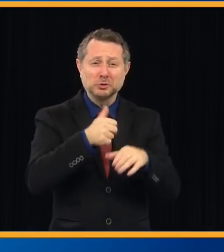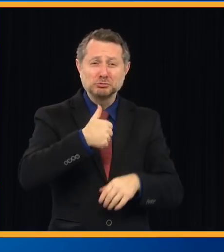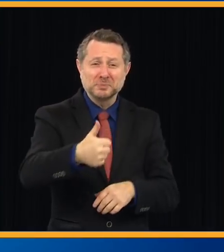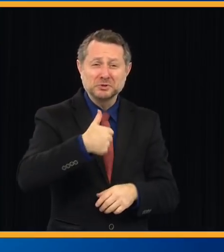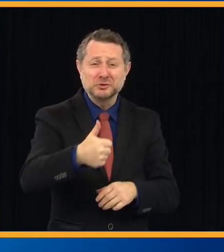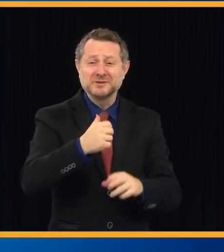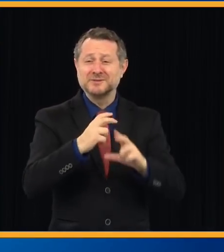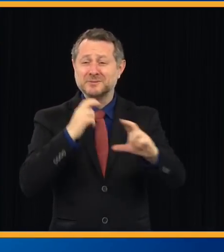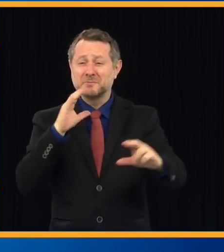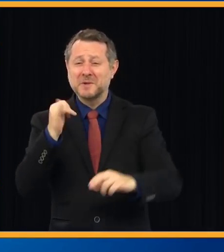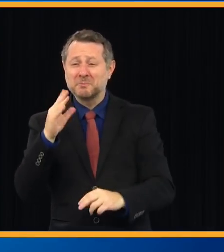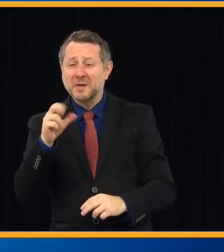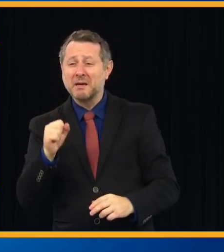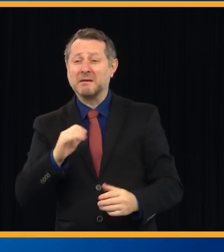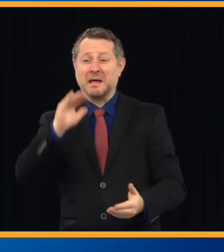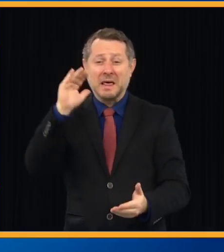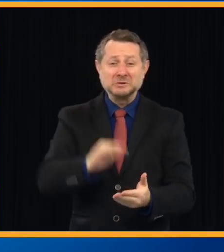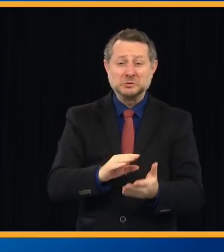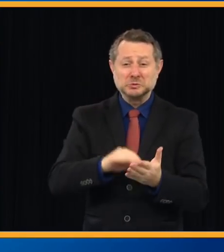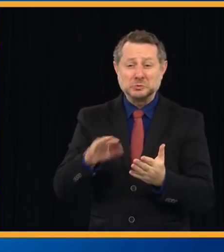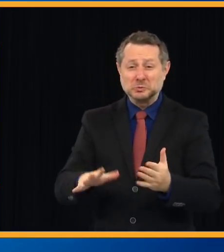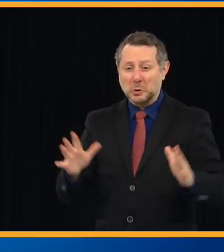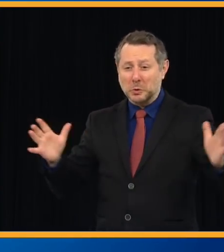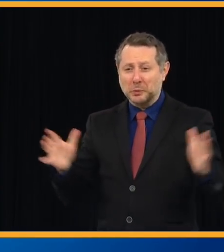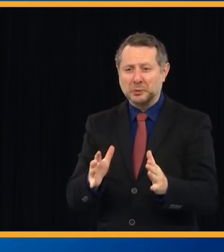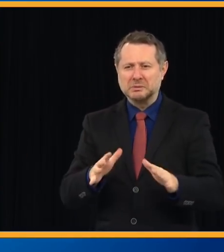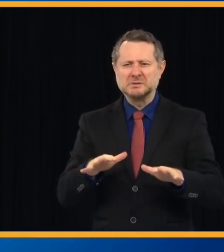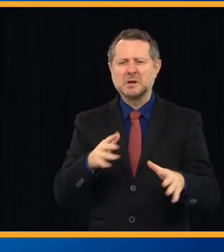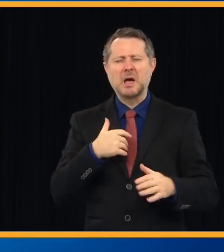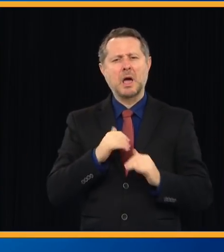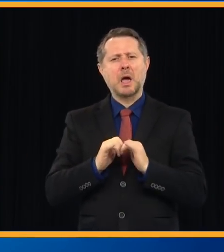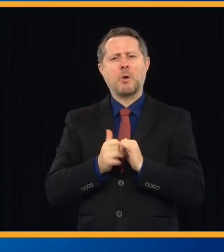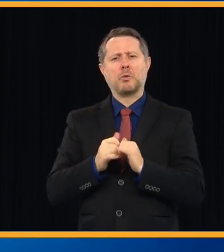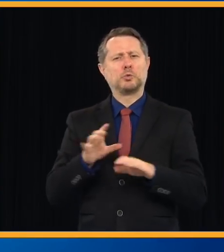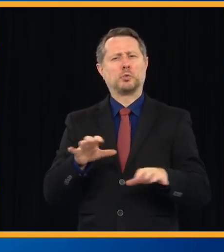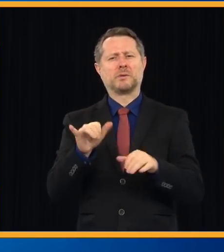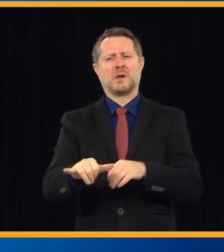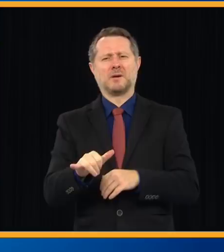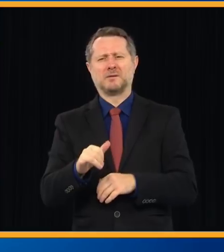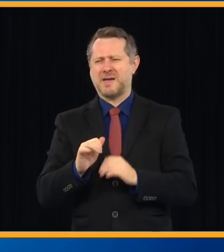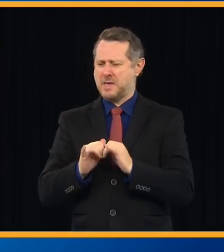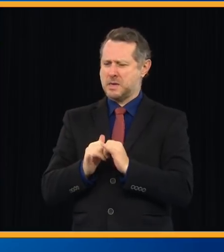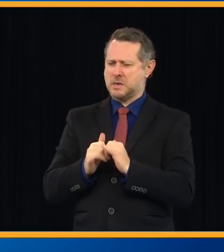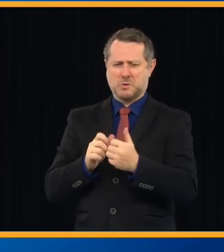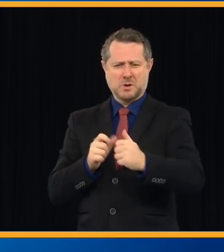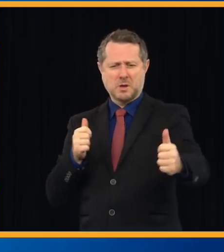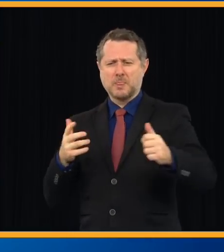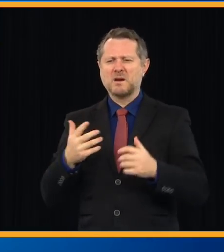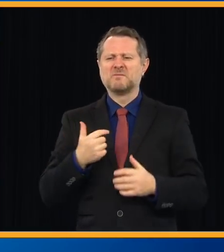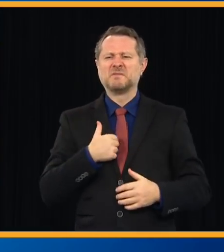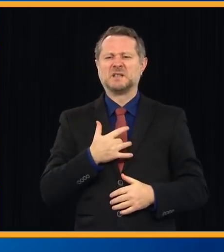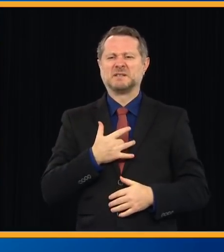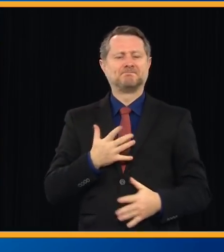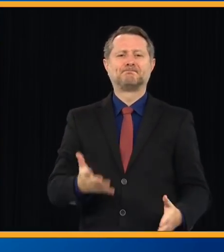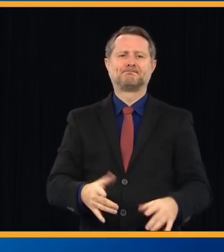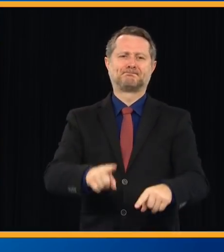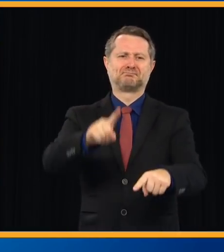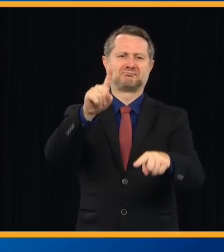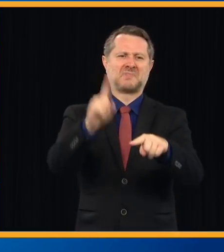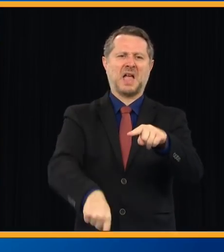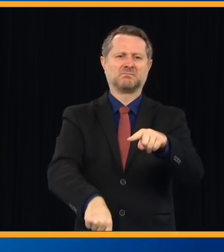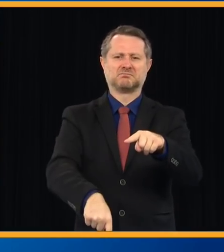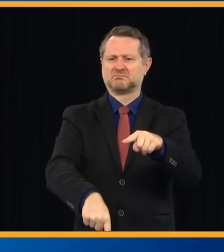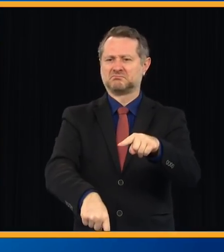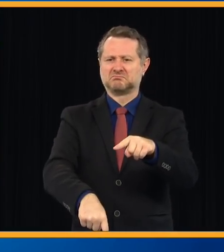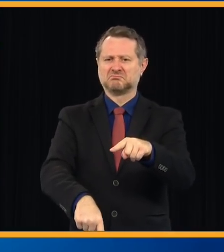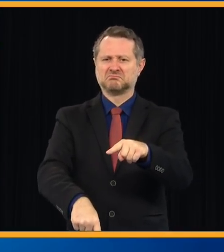lower number of students on it? How would you get that plan up and running? We don't think it's possible to do that in a way